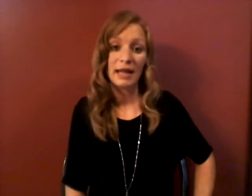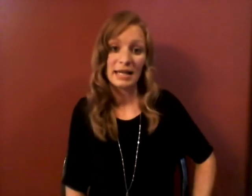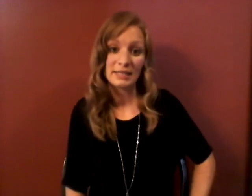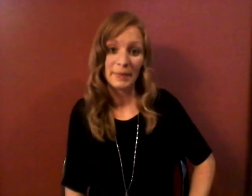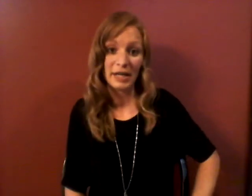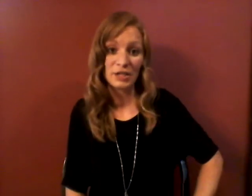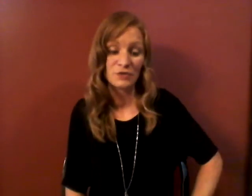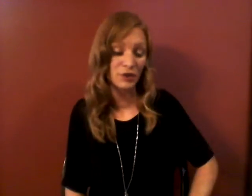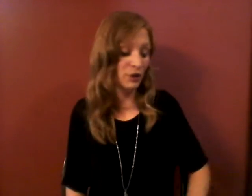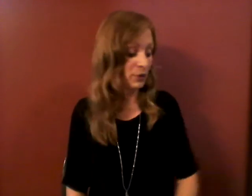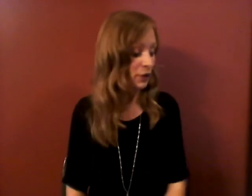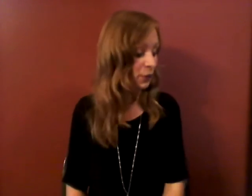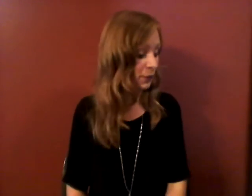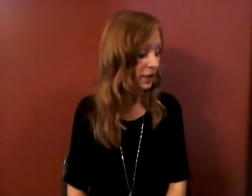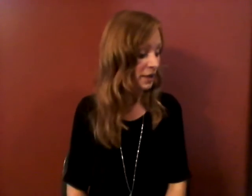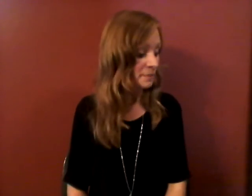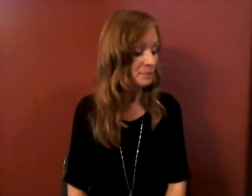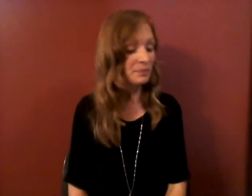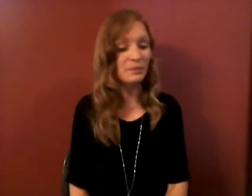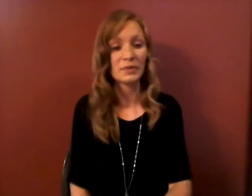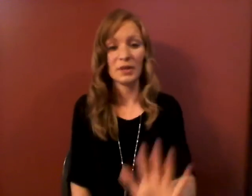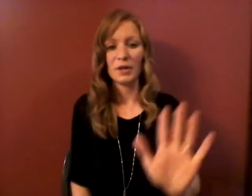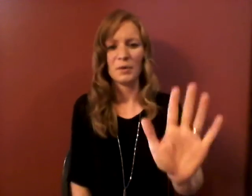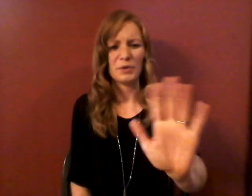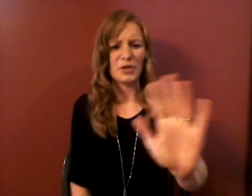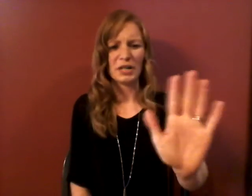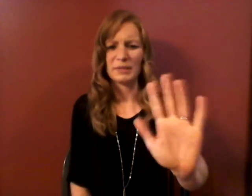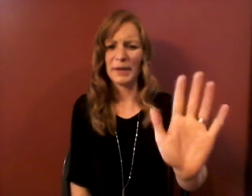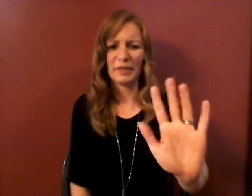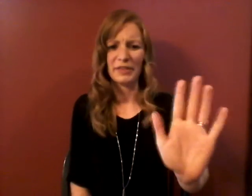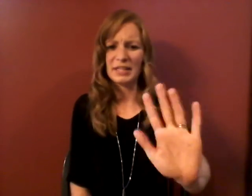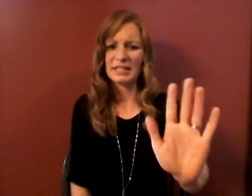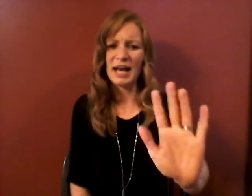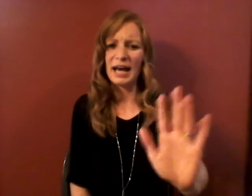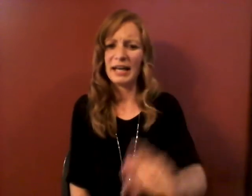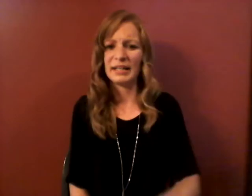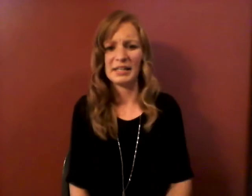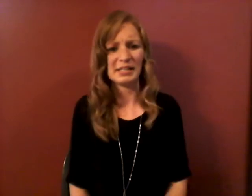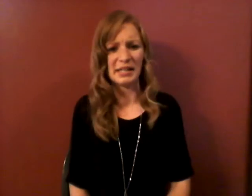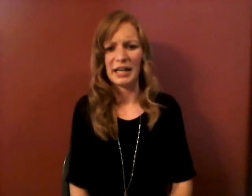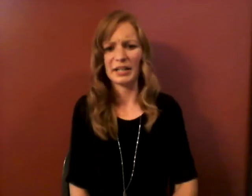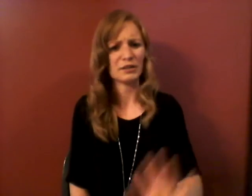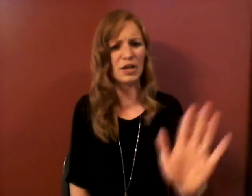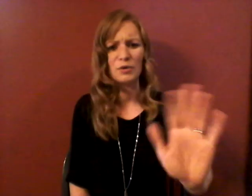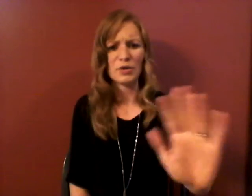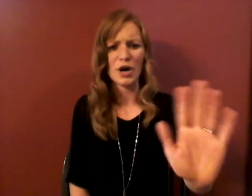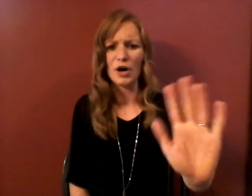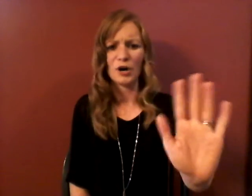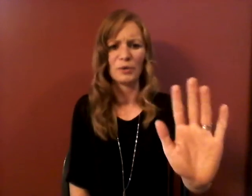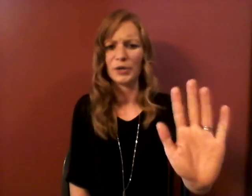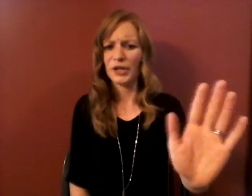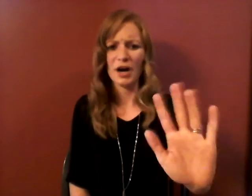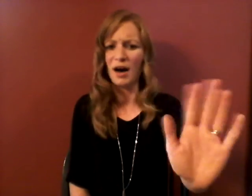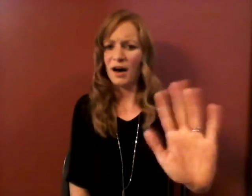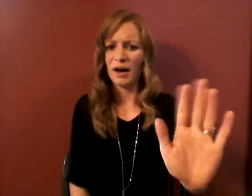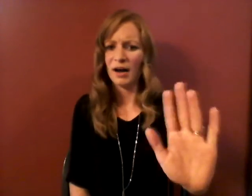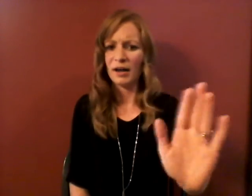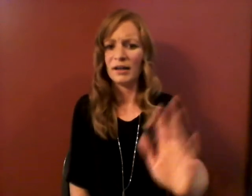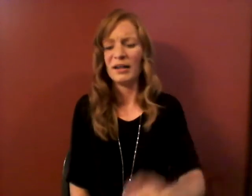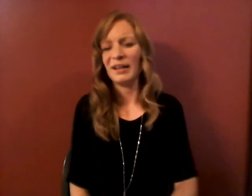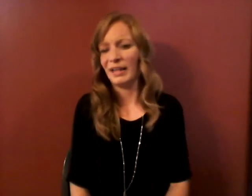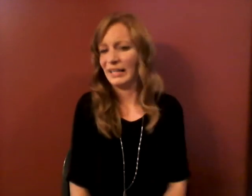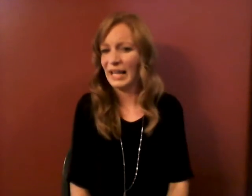Last page for Unit 3. We talked about this sign is like no, no, or